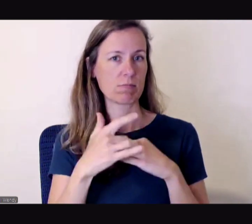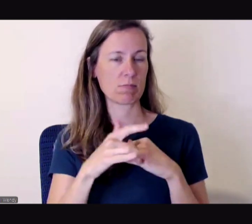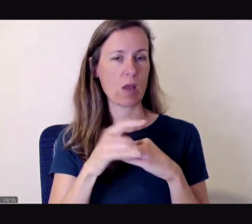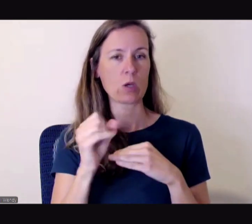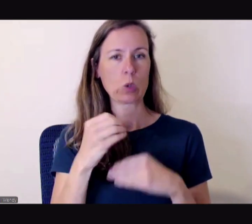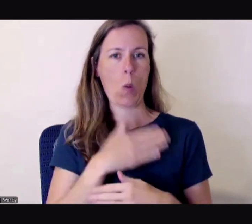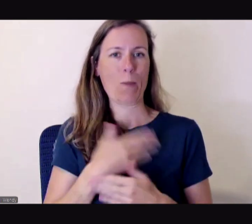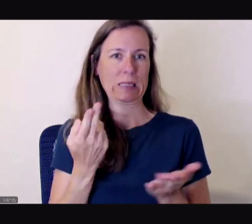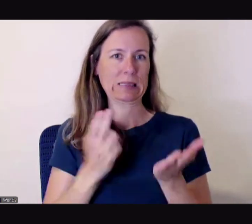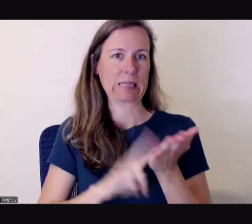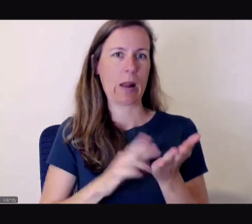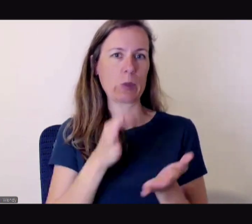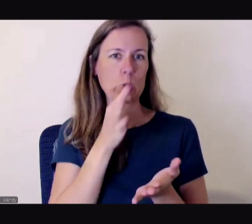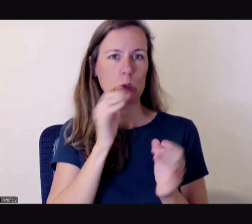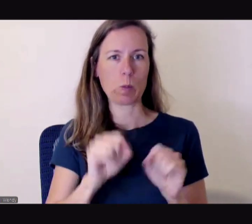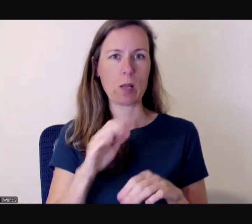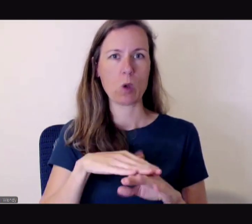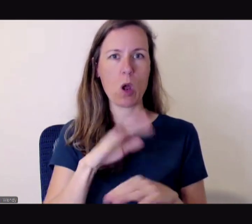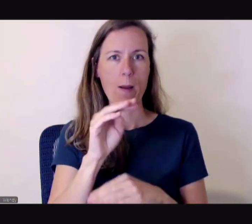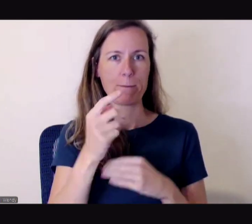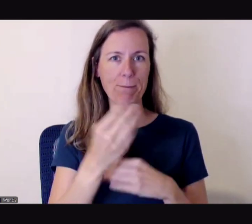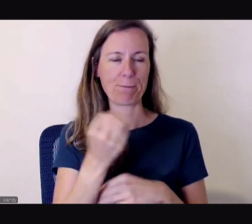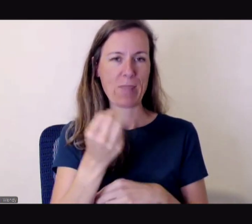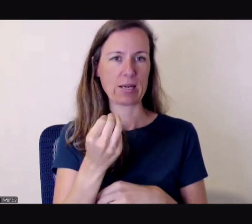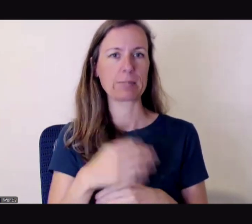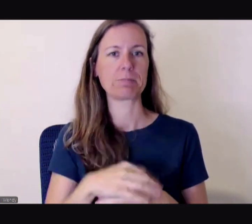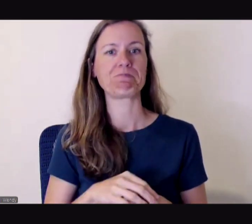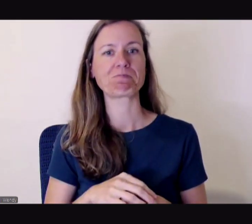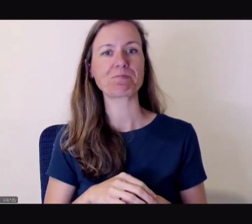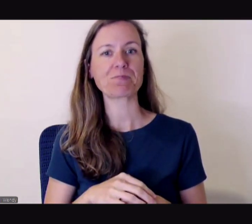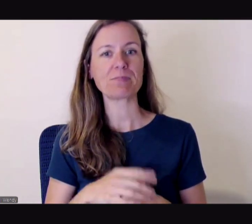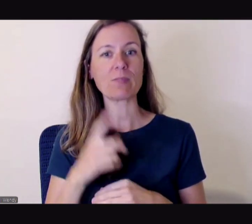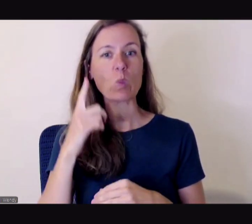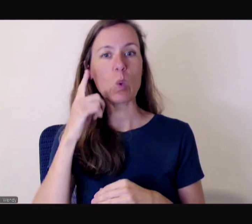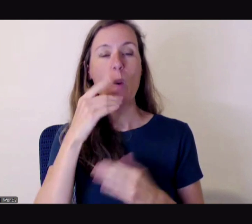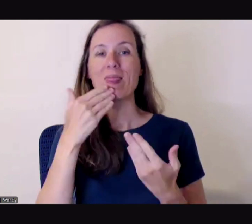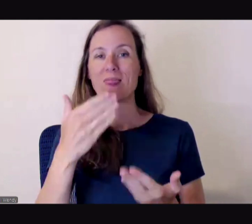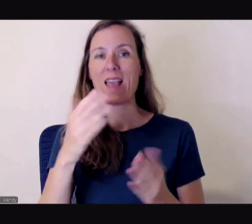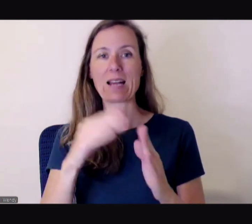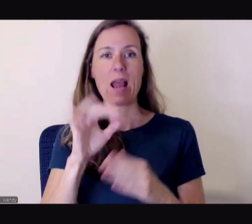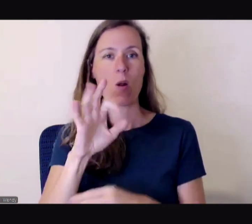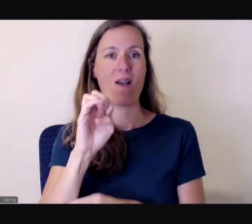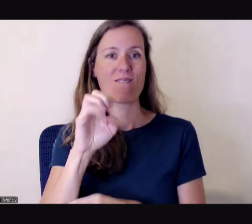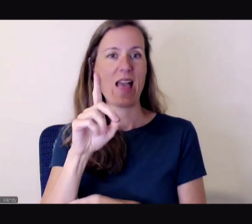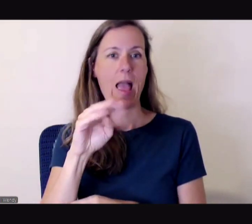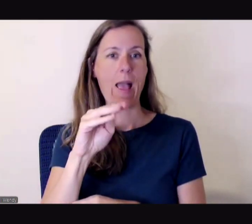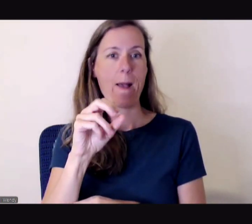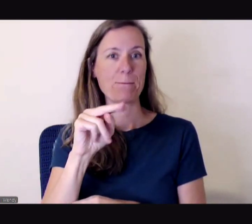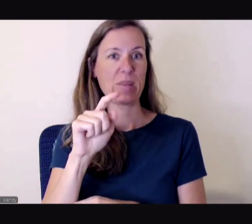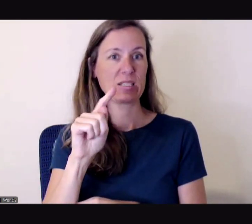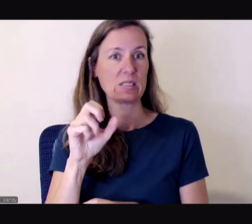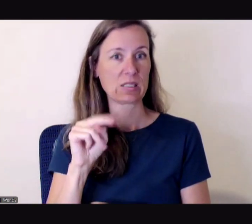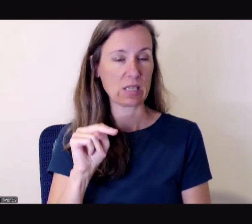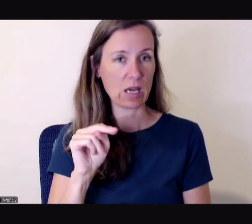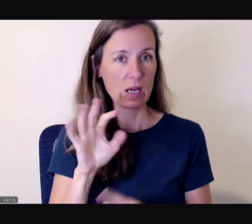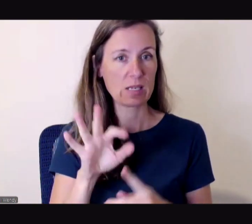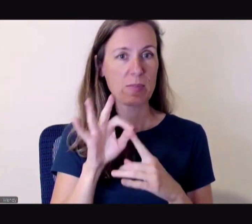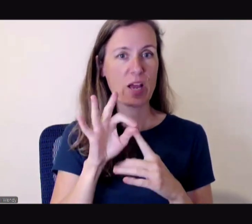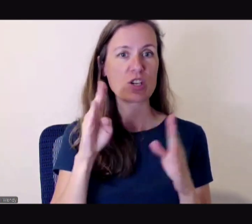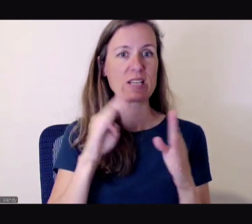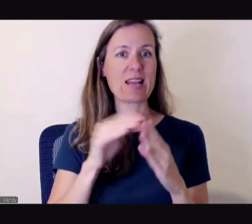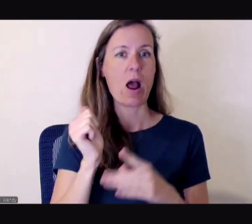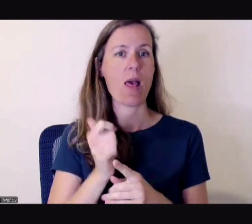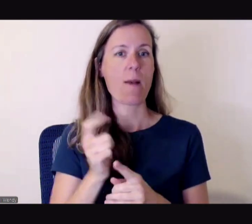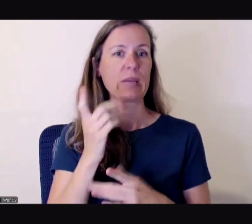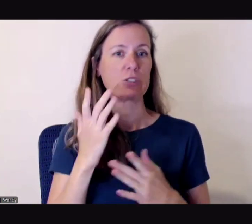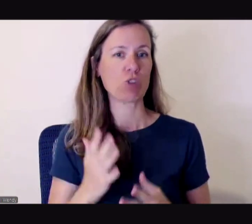Edmonston, especially their town administrator, Rod Barnes, for granting us this opportunity, and I am really excited to see what